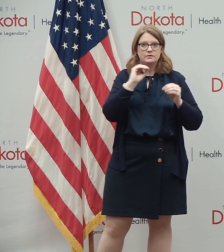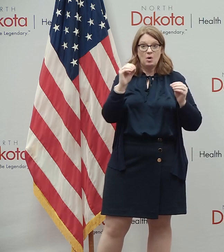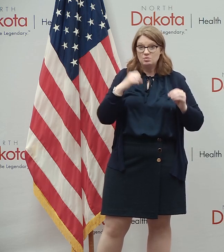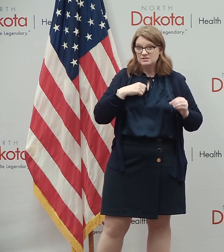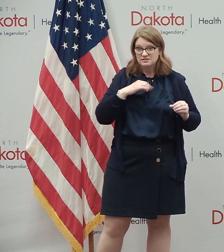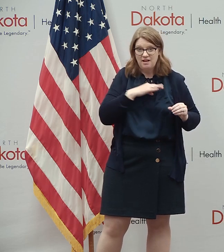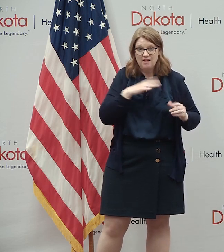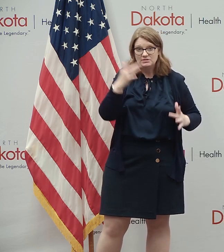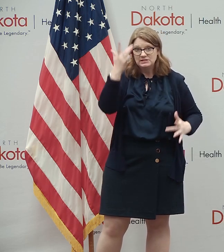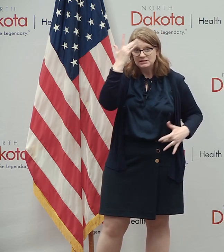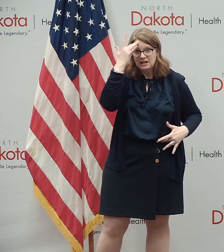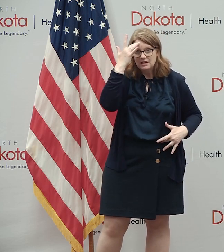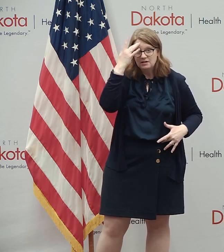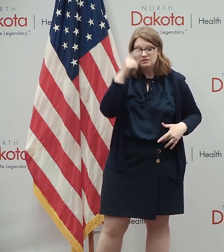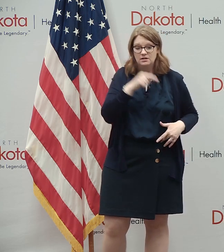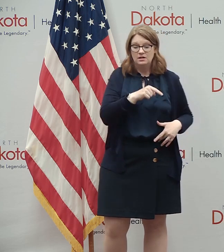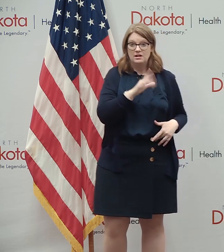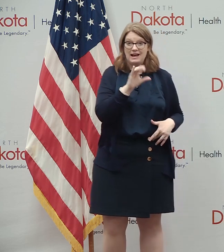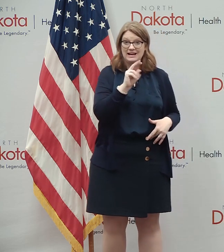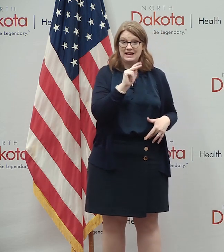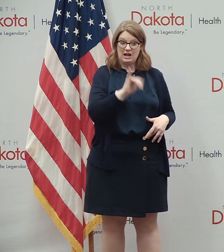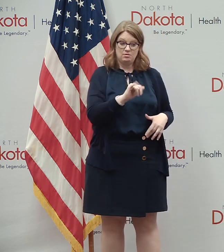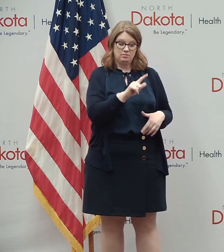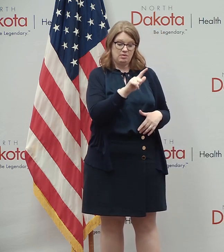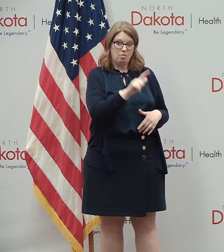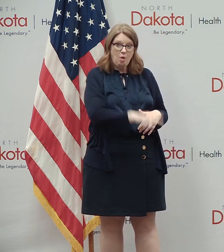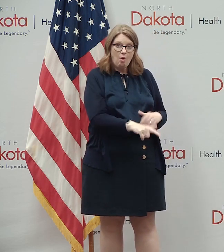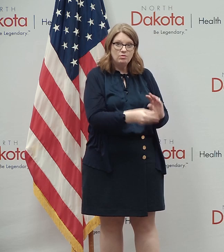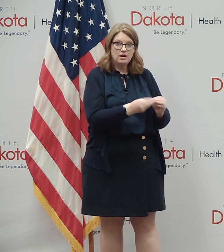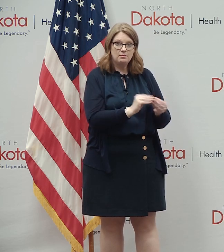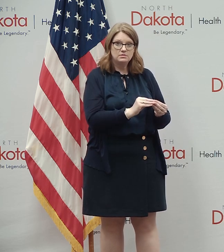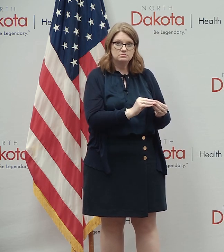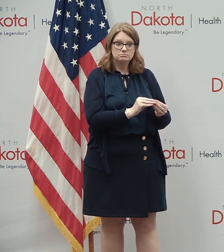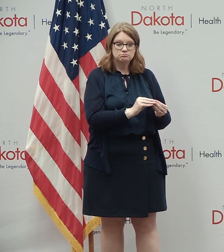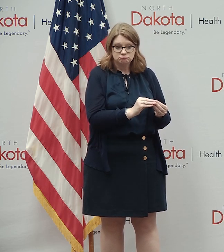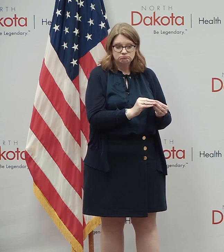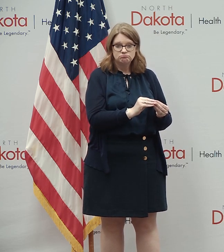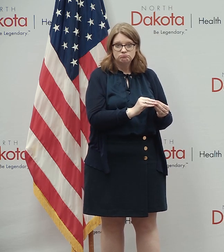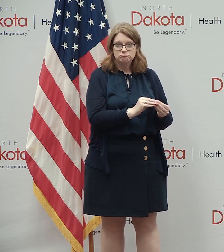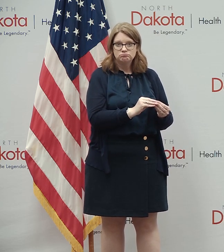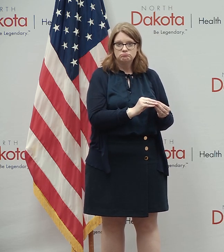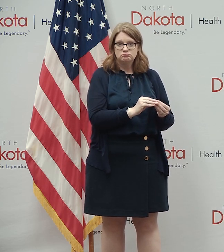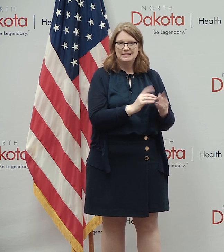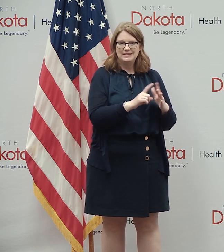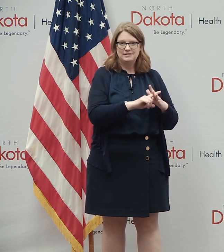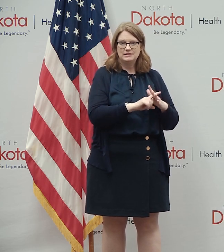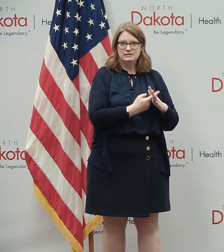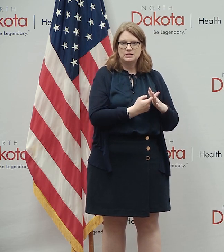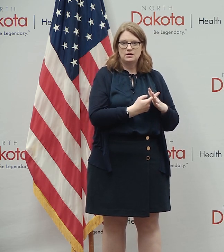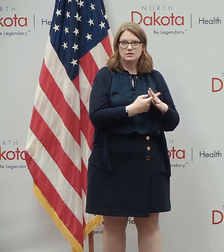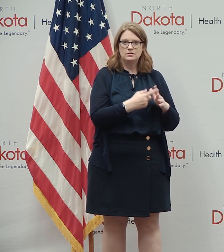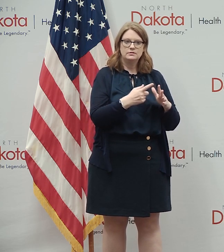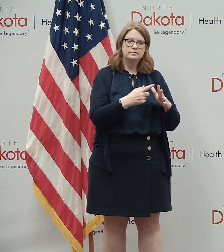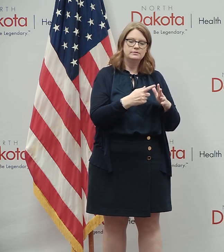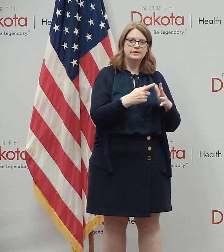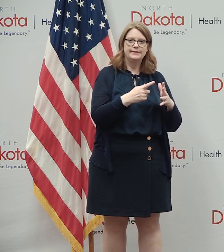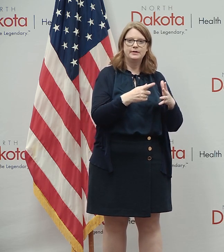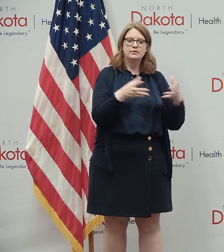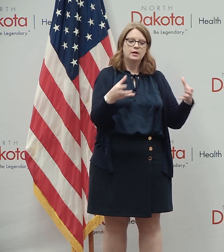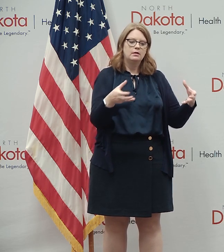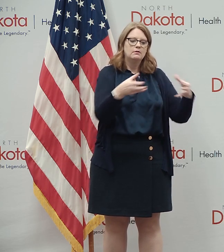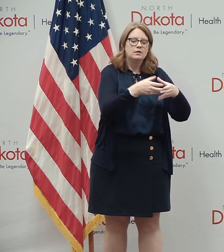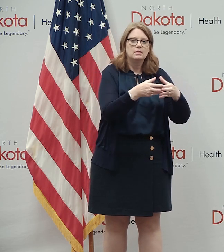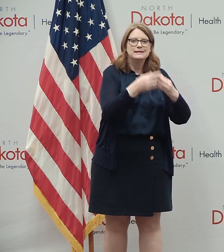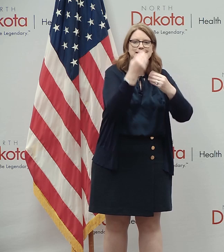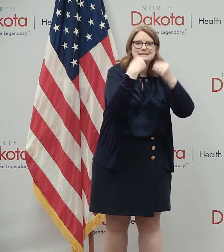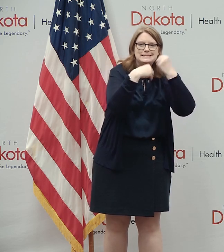right now, and you're in a county that's got low prevalence, then you can start reinstitute things like communal